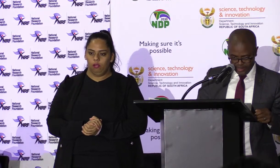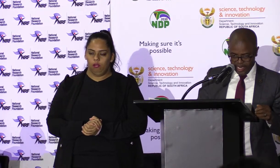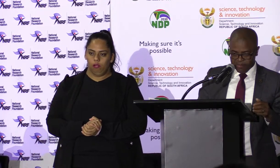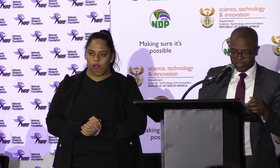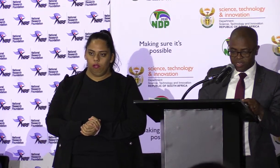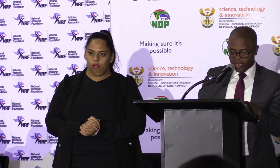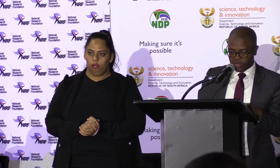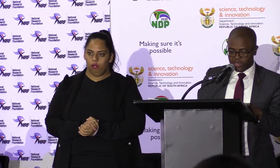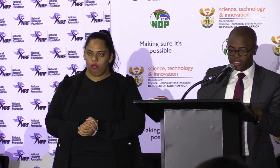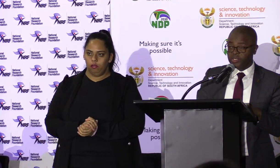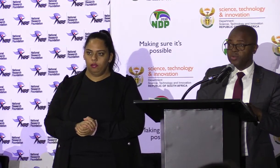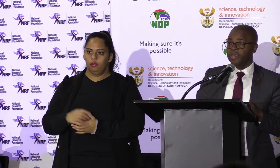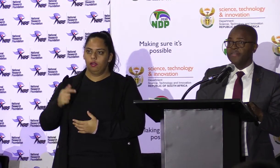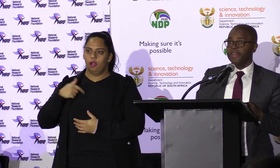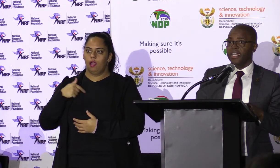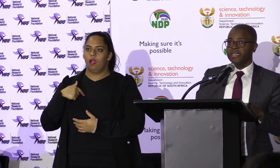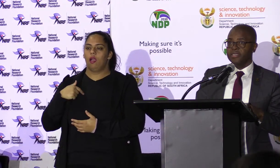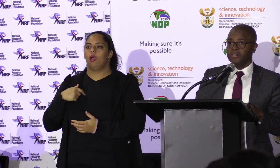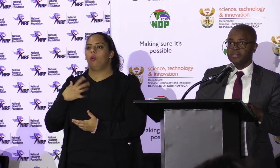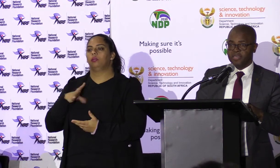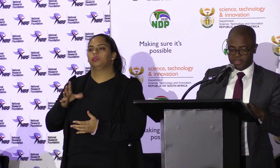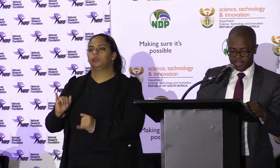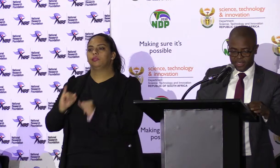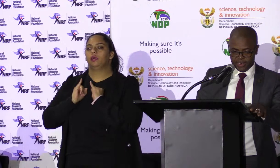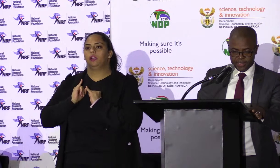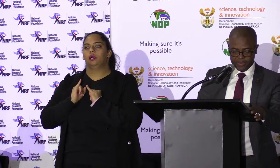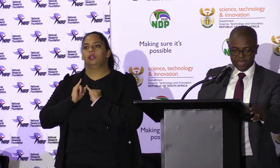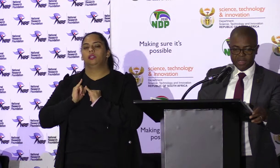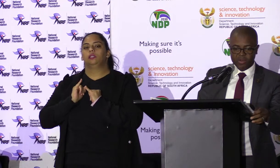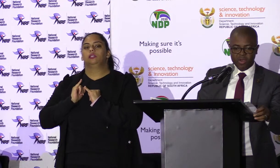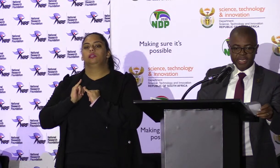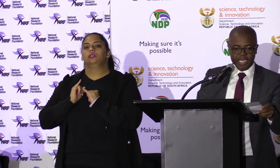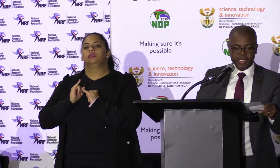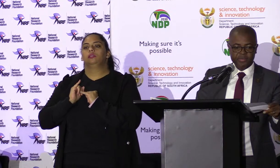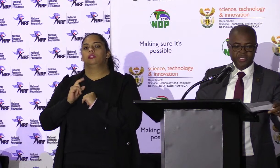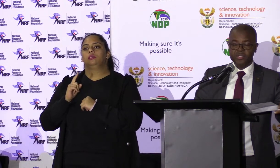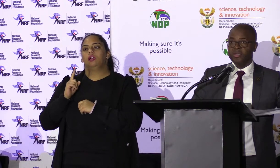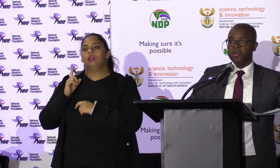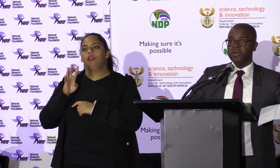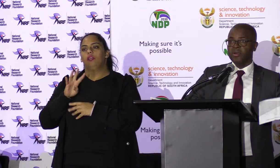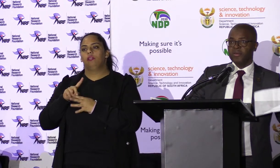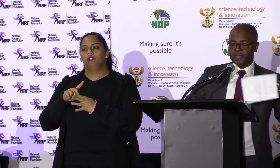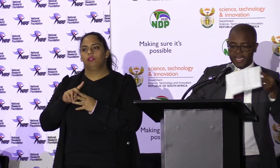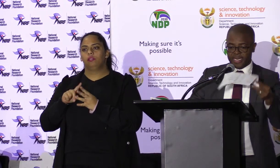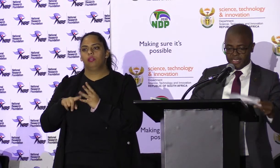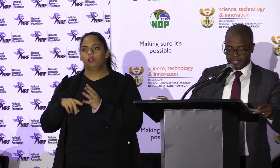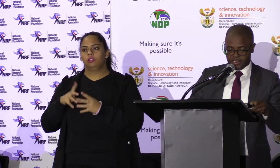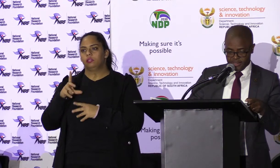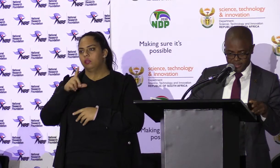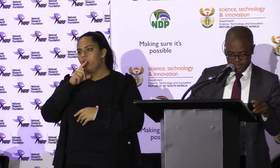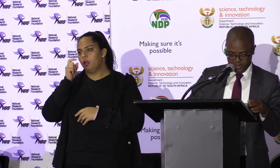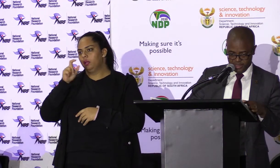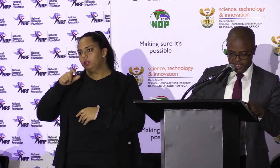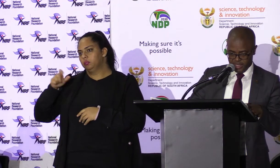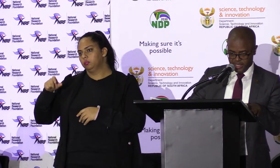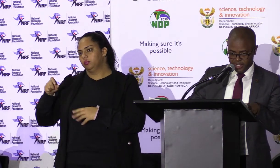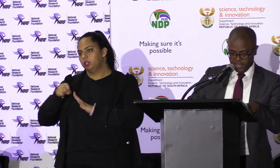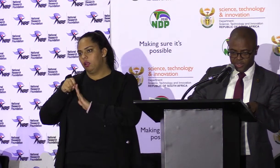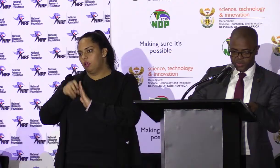May I'm going to invite, well, I'll call names of learners